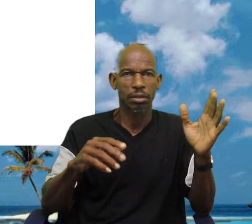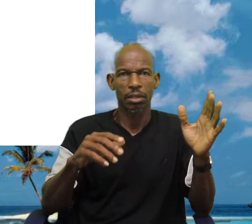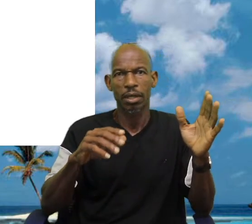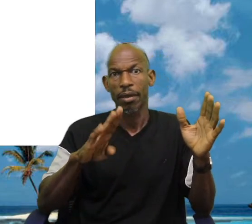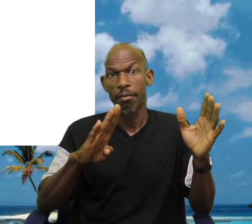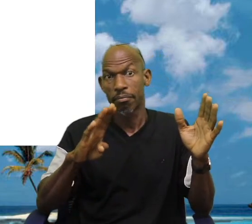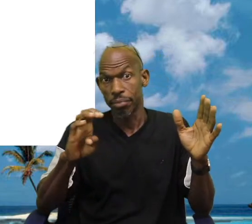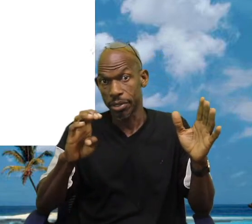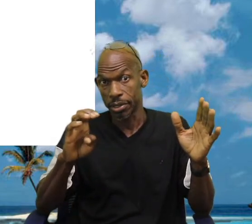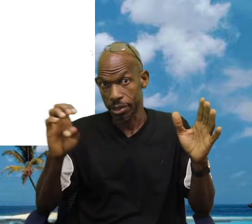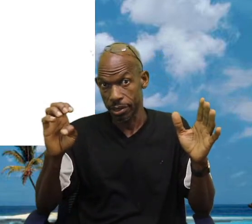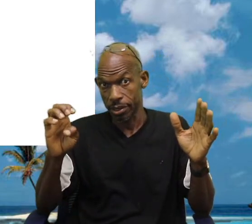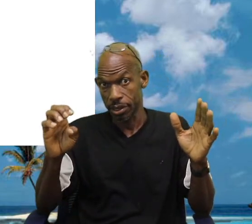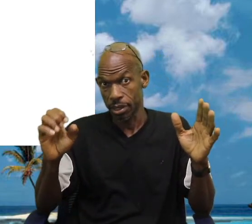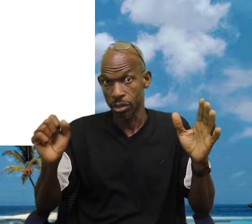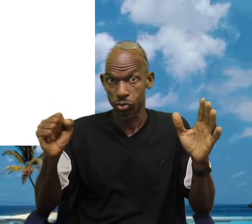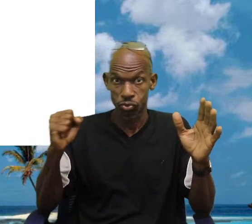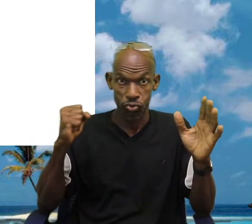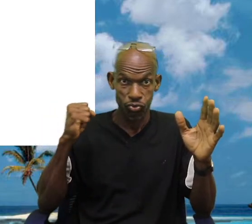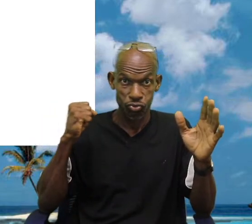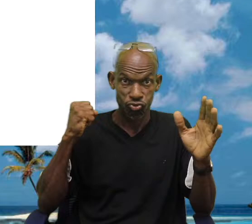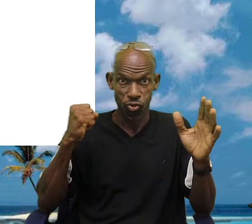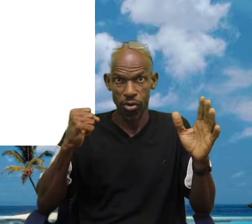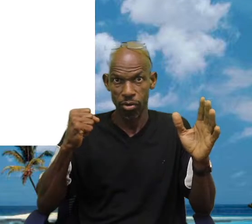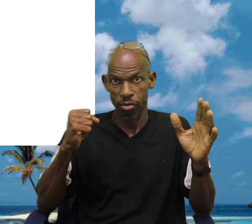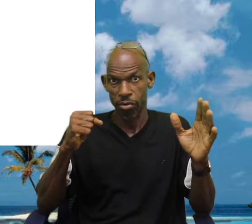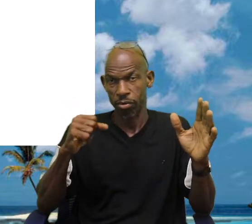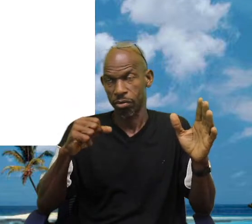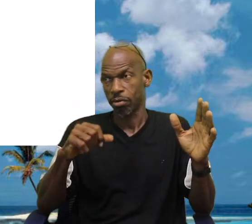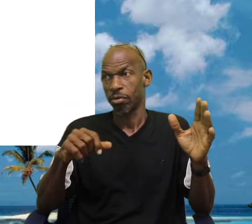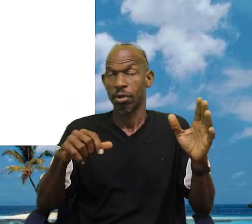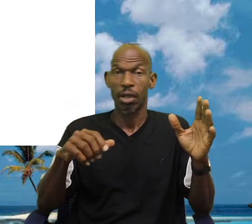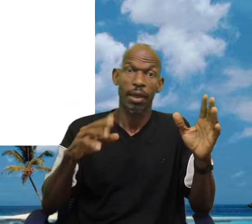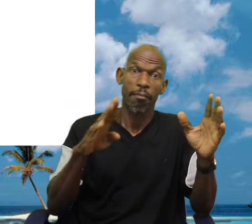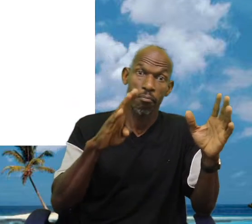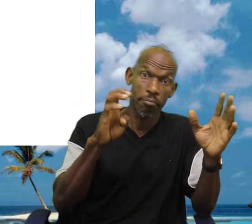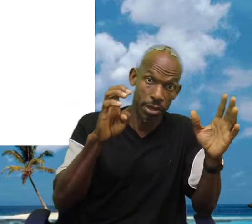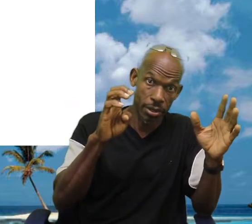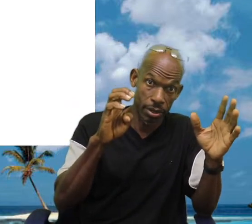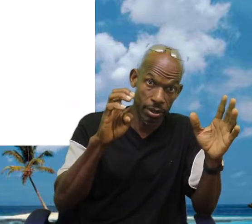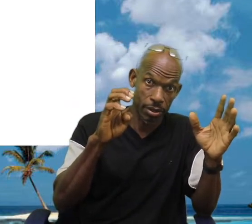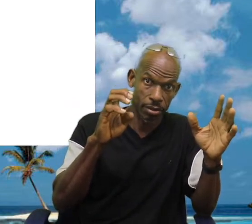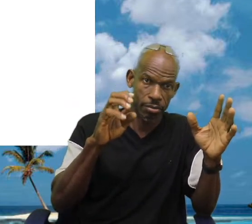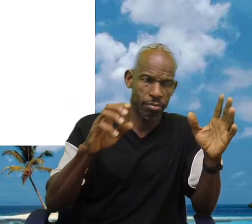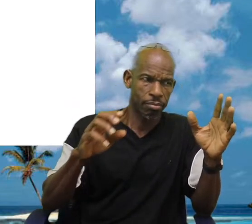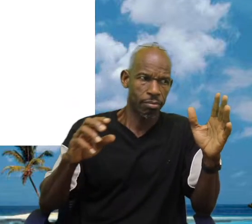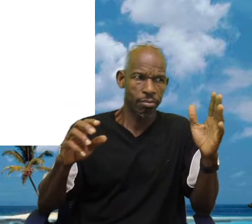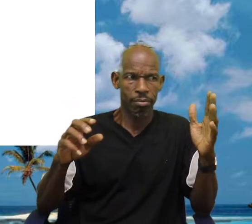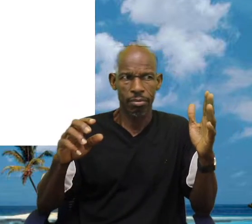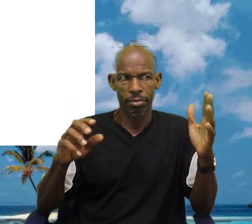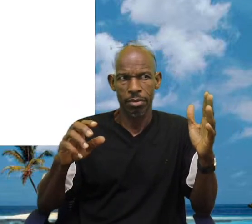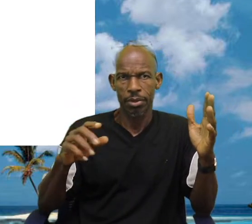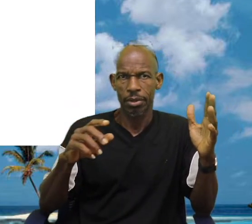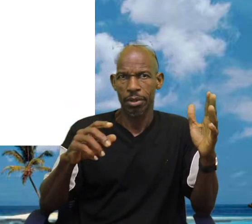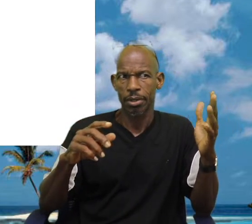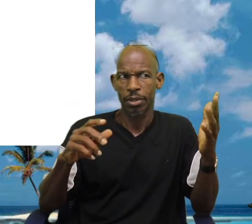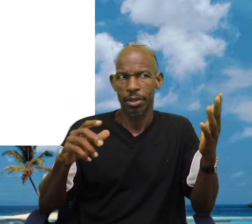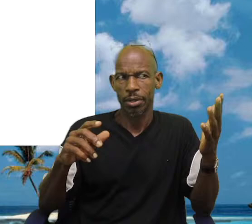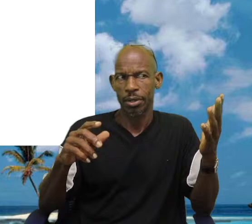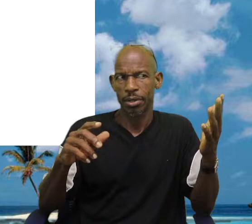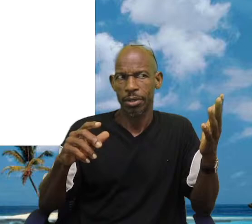So you're relating your adjectives. So that is a challenge for you. I